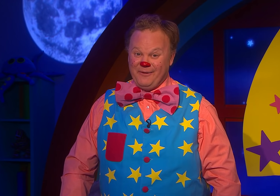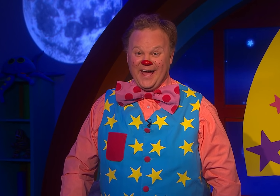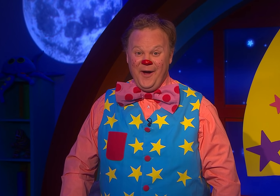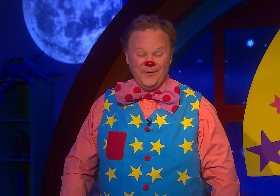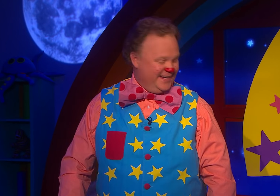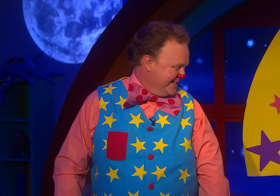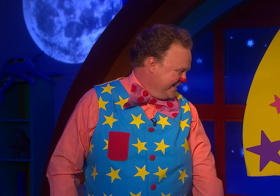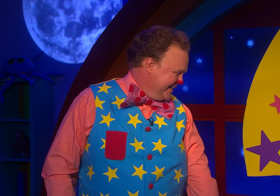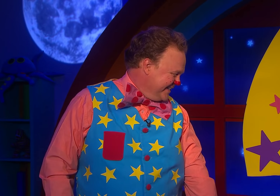we go.